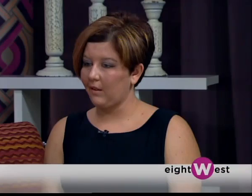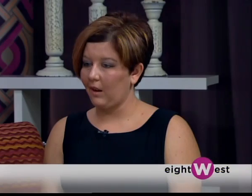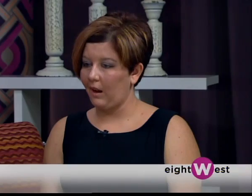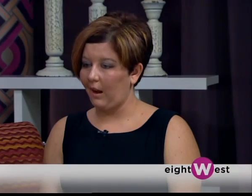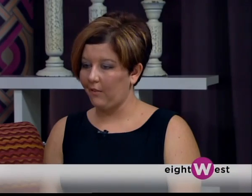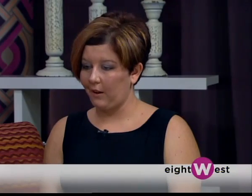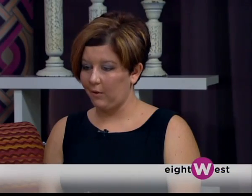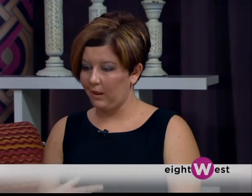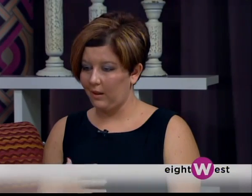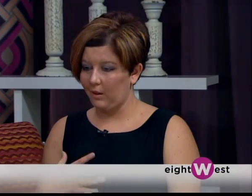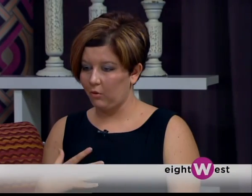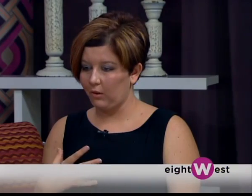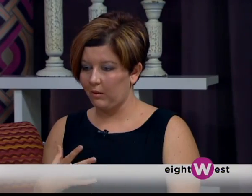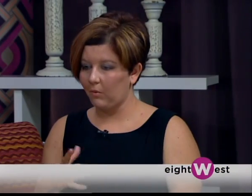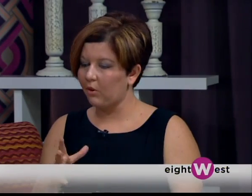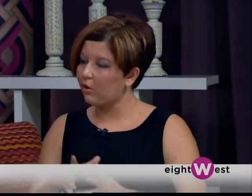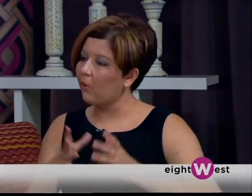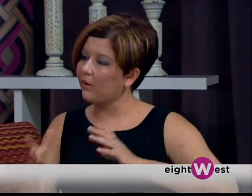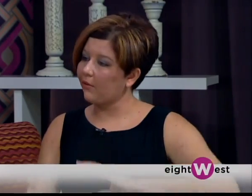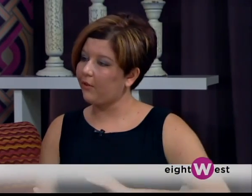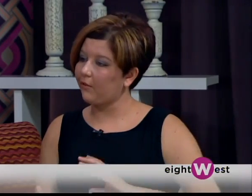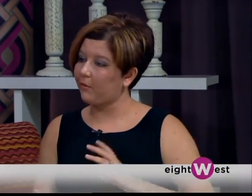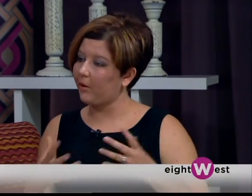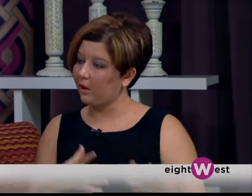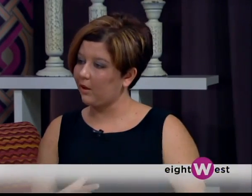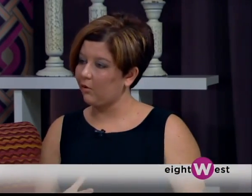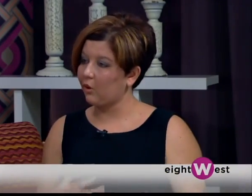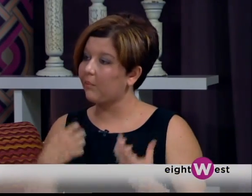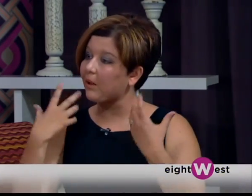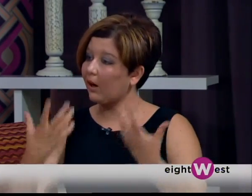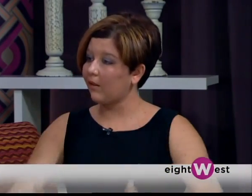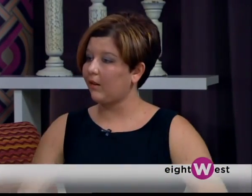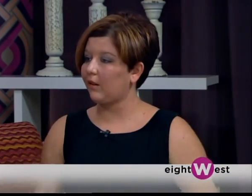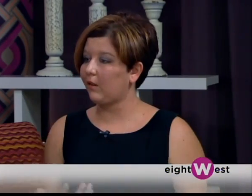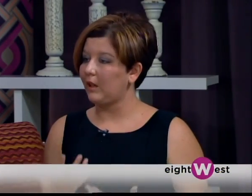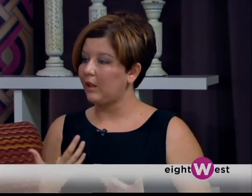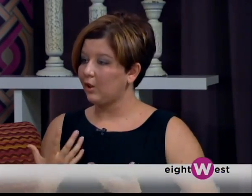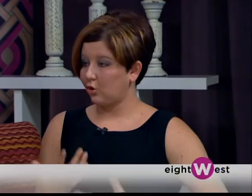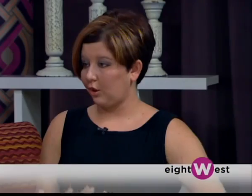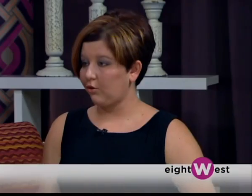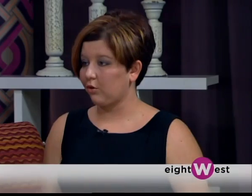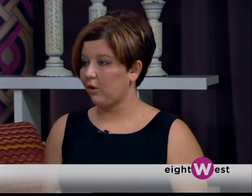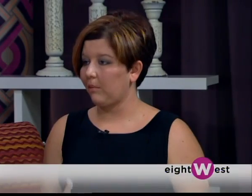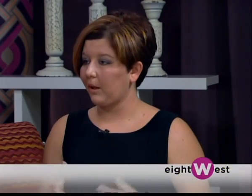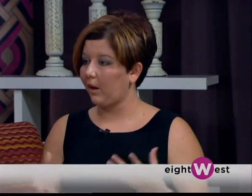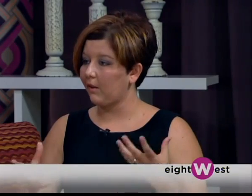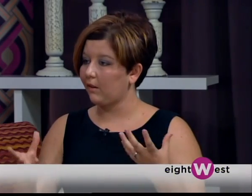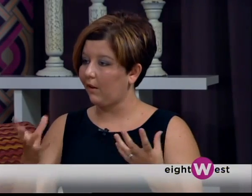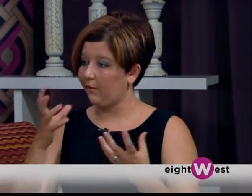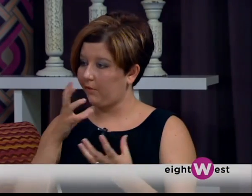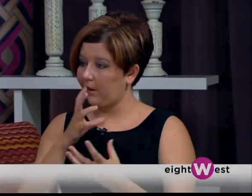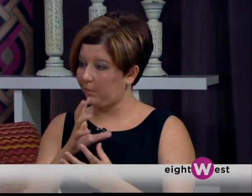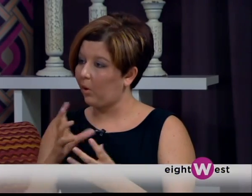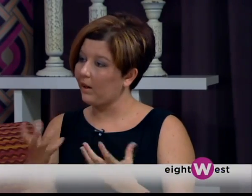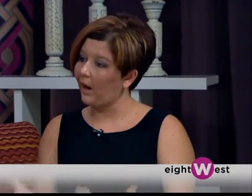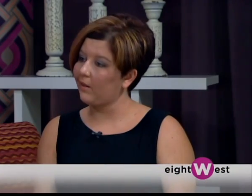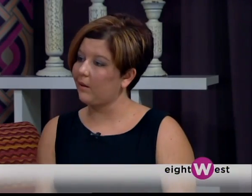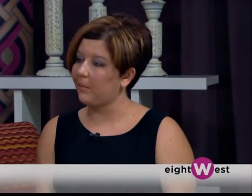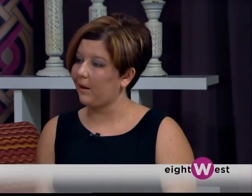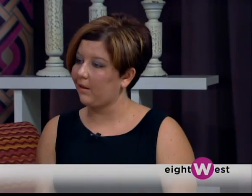And I found that it was just something that was so different from all the other languages because it is gestural and because of it's more concept based.